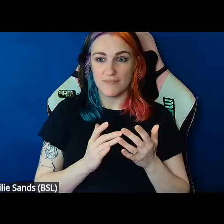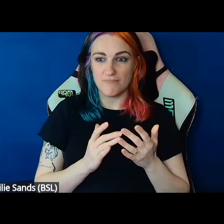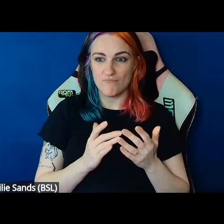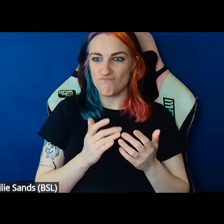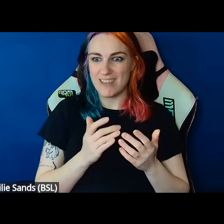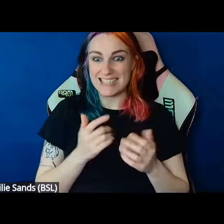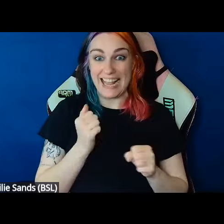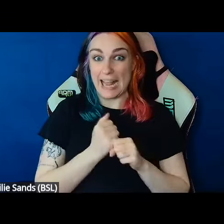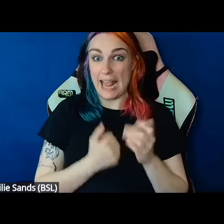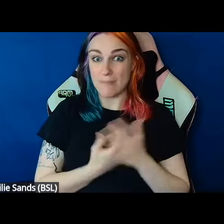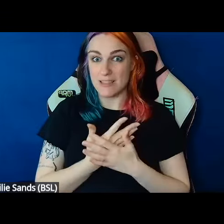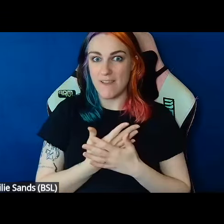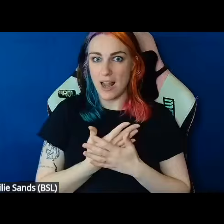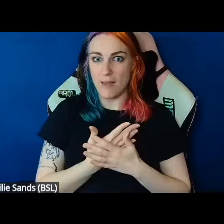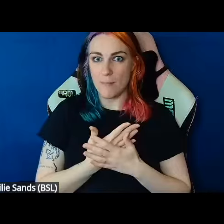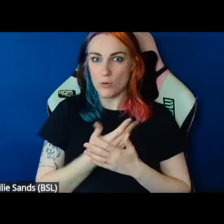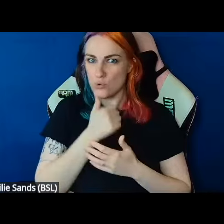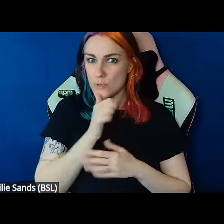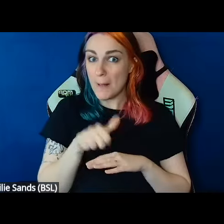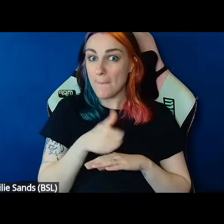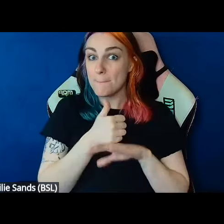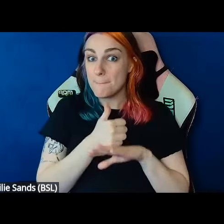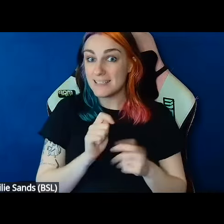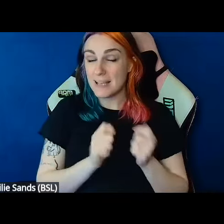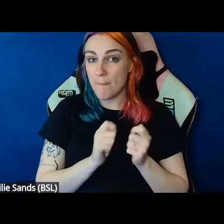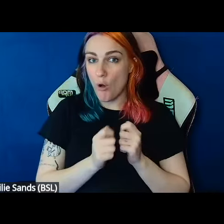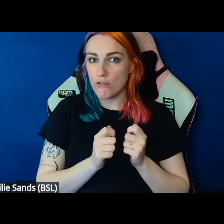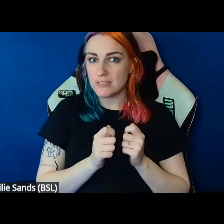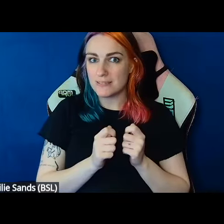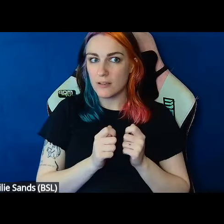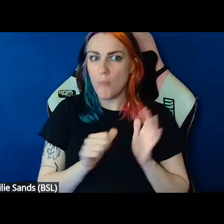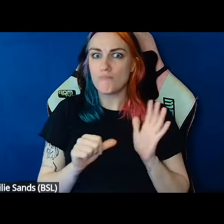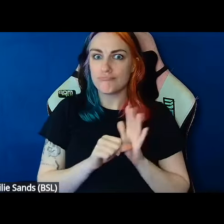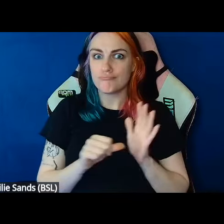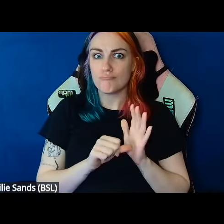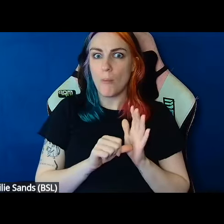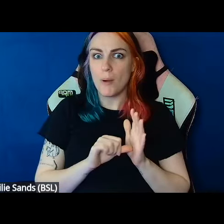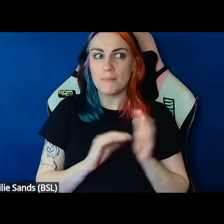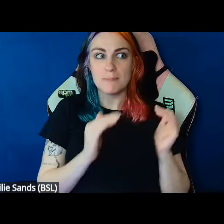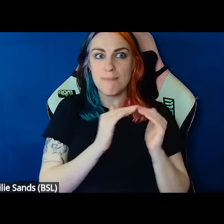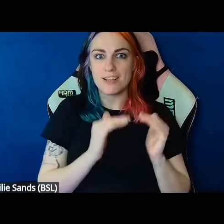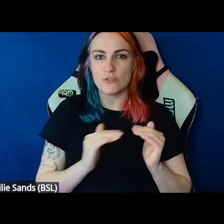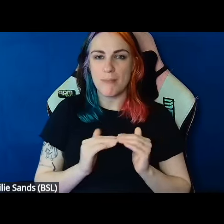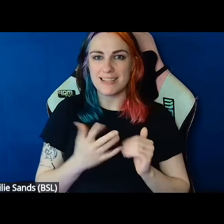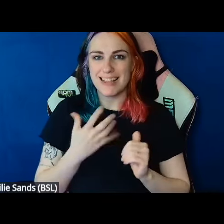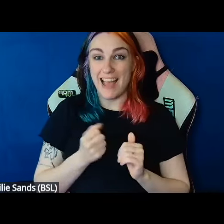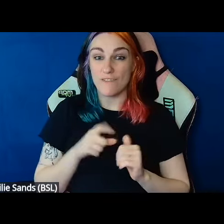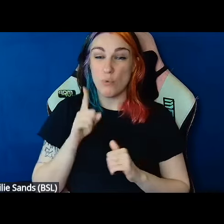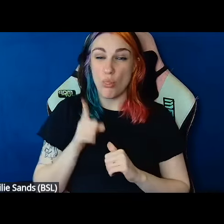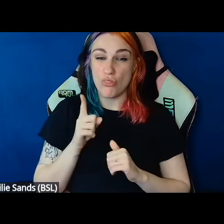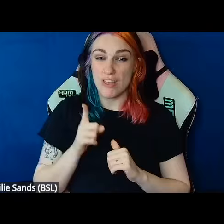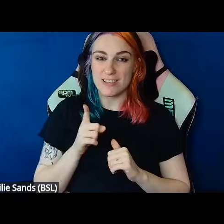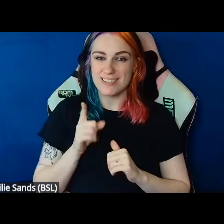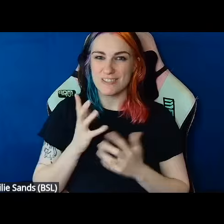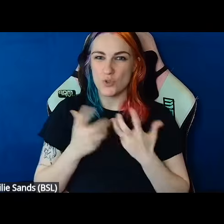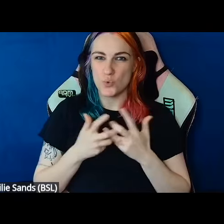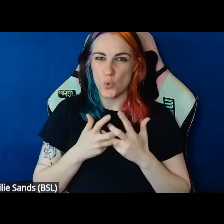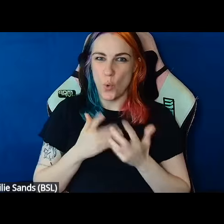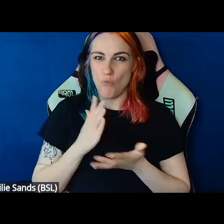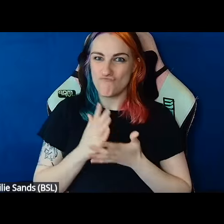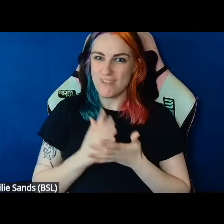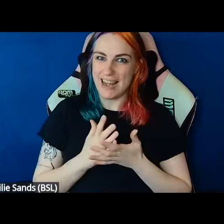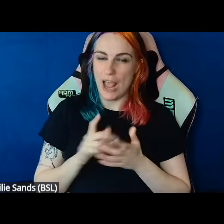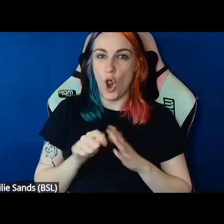issues matchmaking. So this is a really high level of entry. Even with this tool unlocking the ability for more